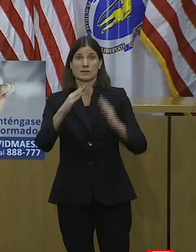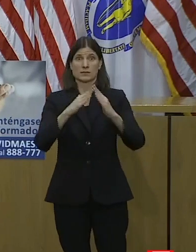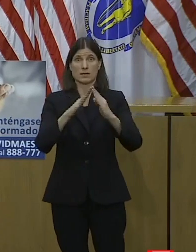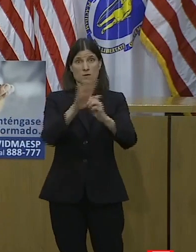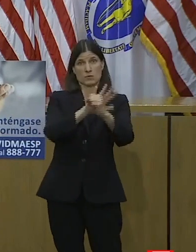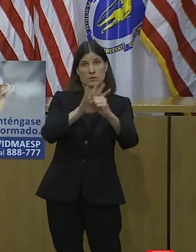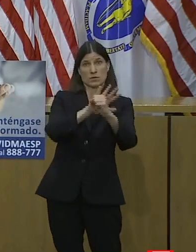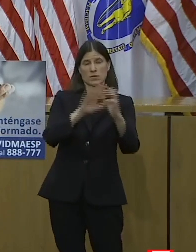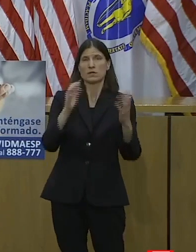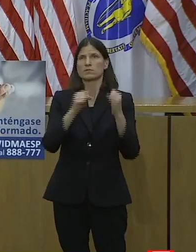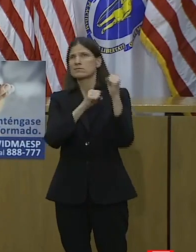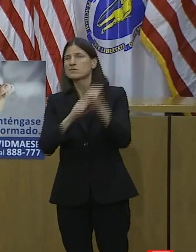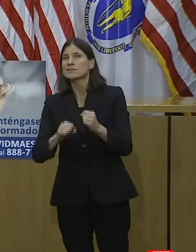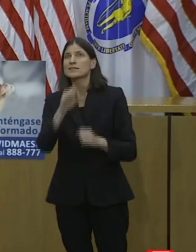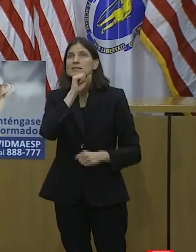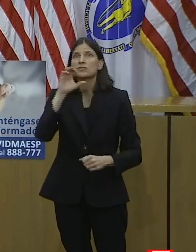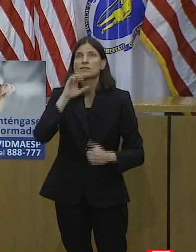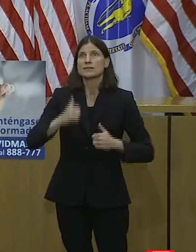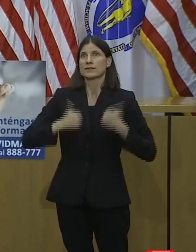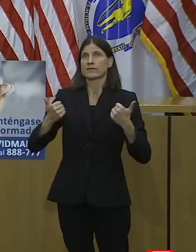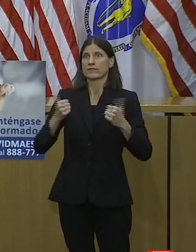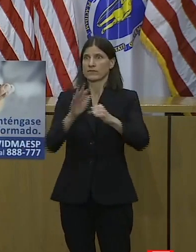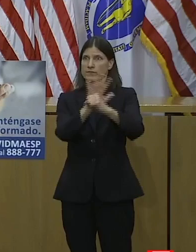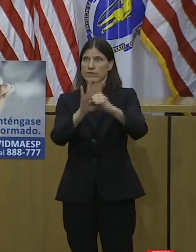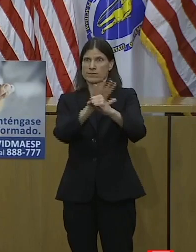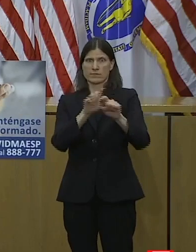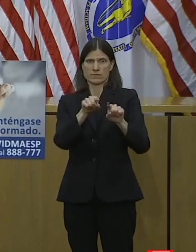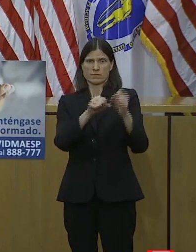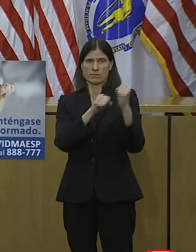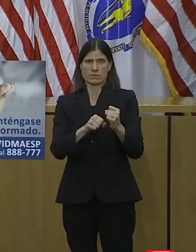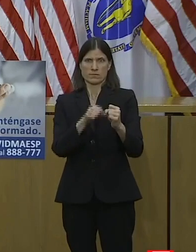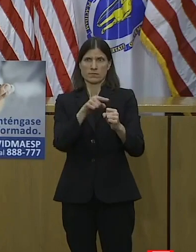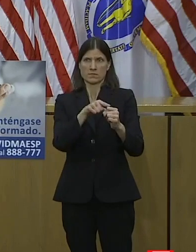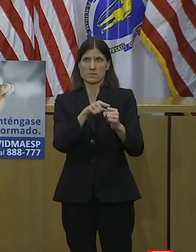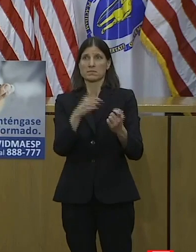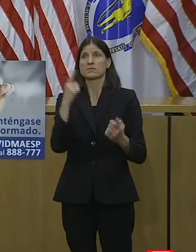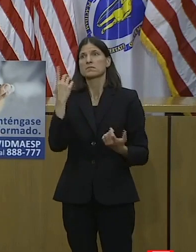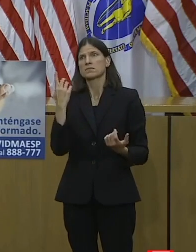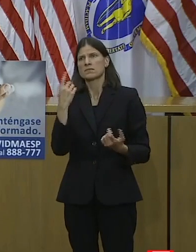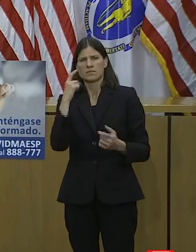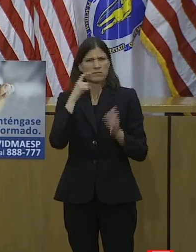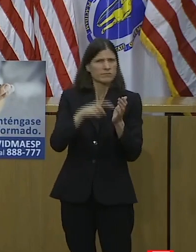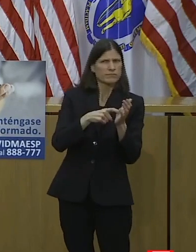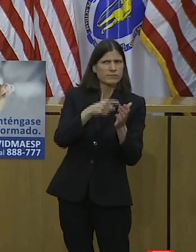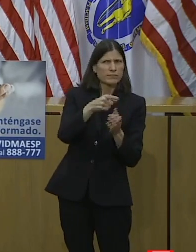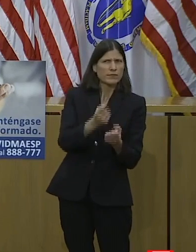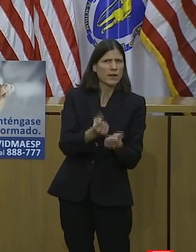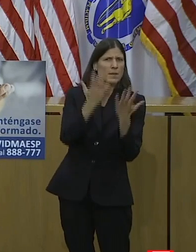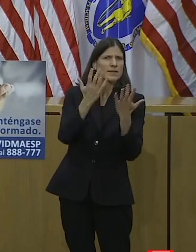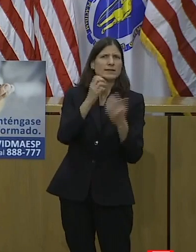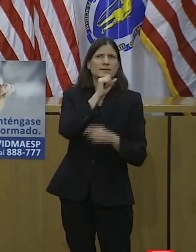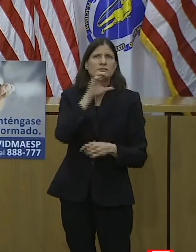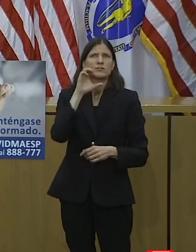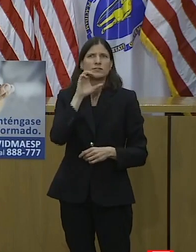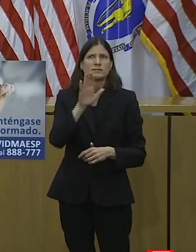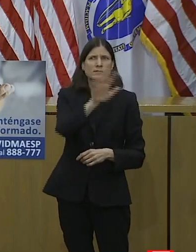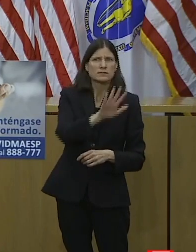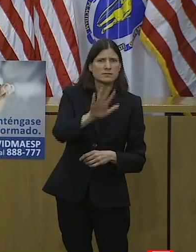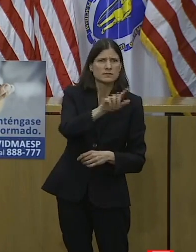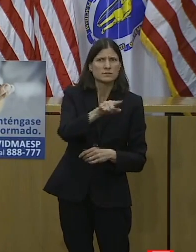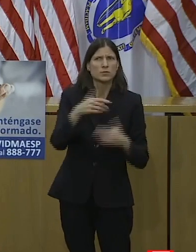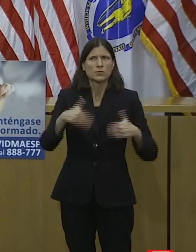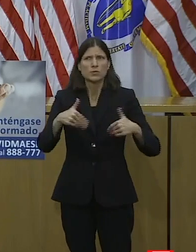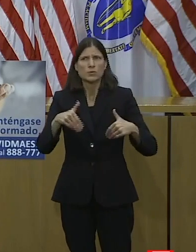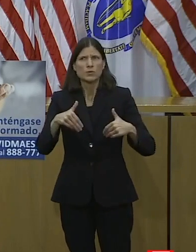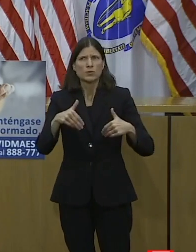municipal data. If you all of a sudden saw younger individuals sort of tested positive, we expect older adults, right, are testing positive because of